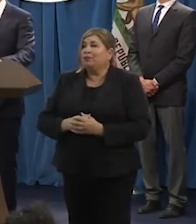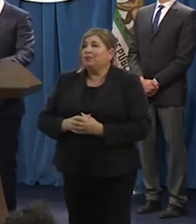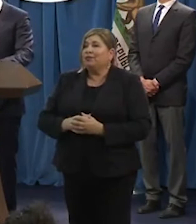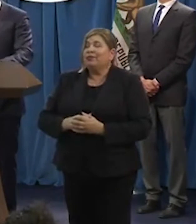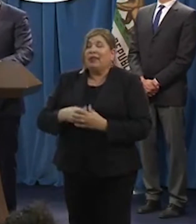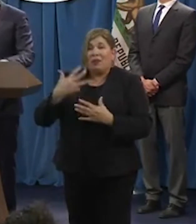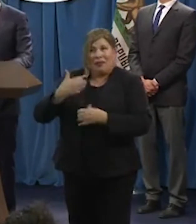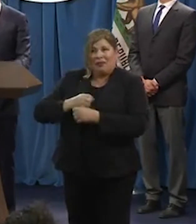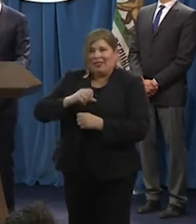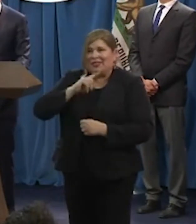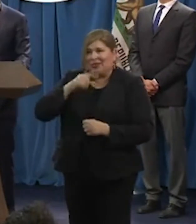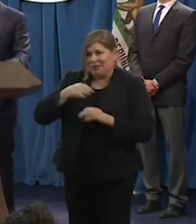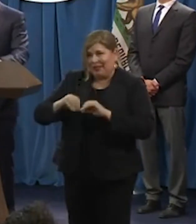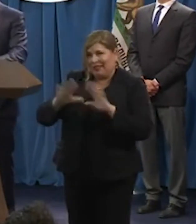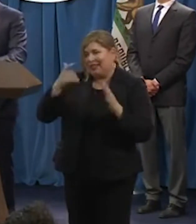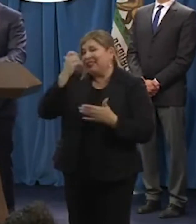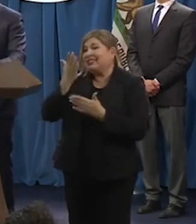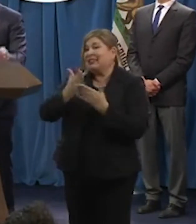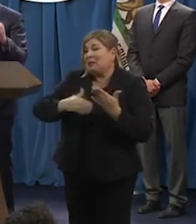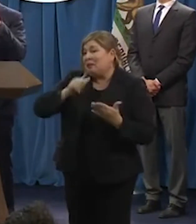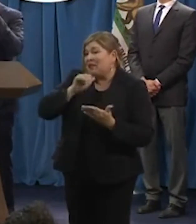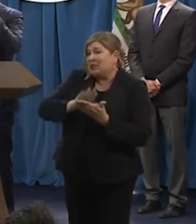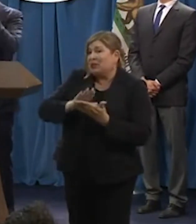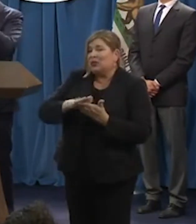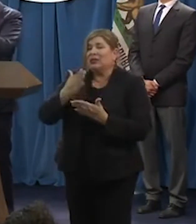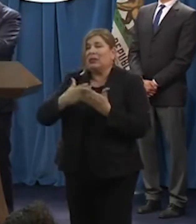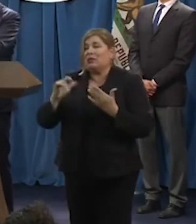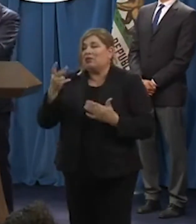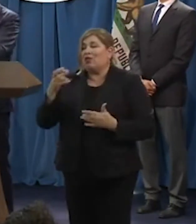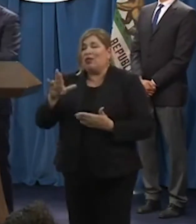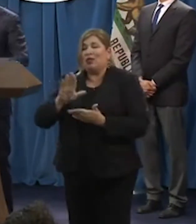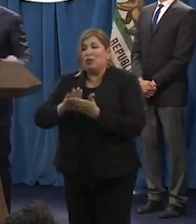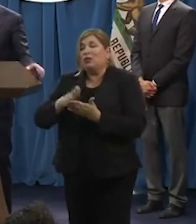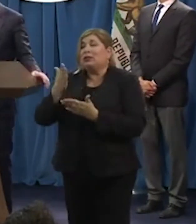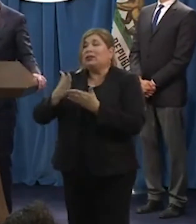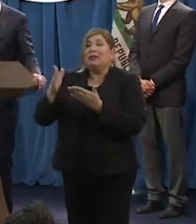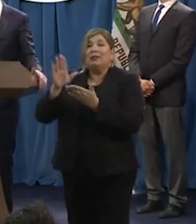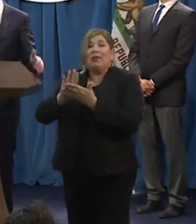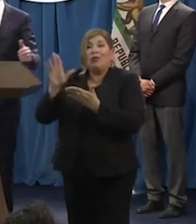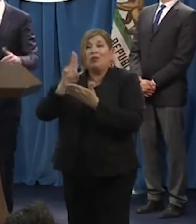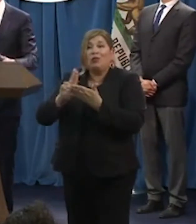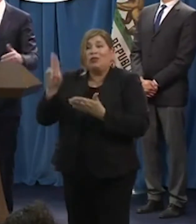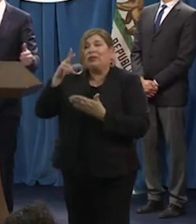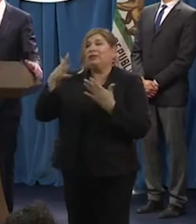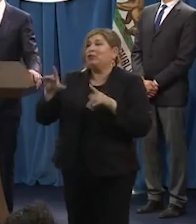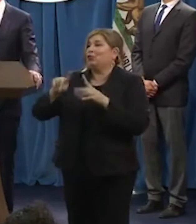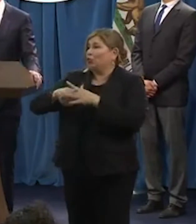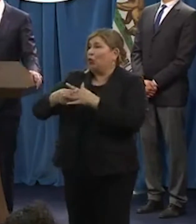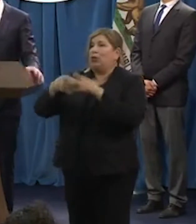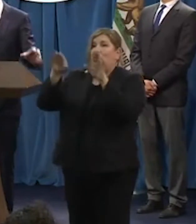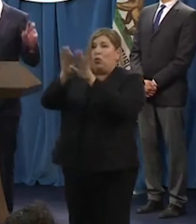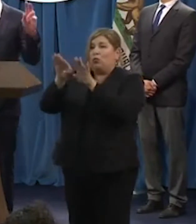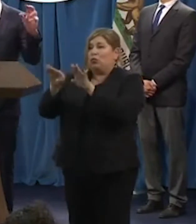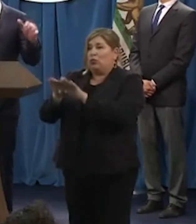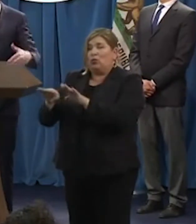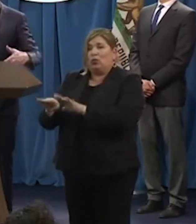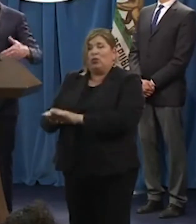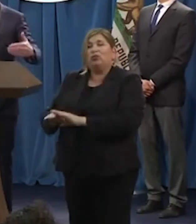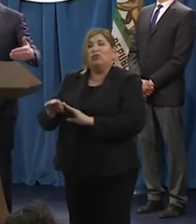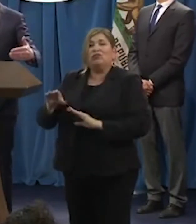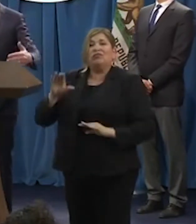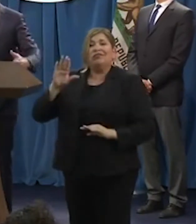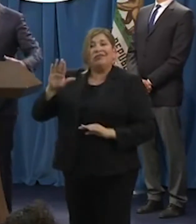seen private schools, charter schools, clearly institutions of higher learning that have begun to shut down their